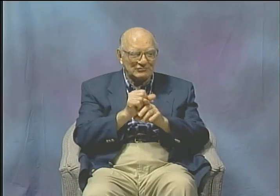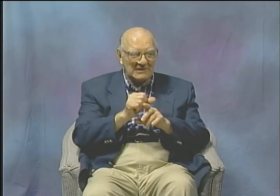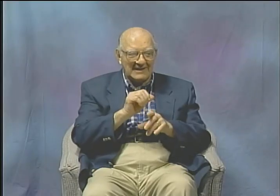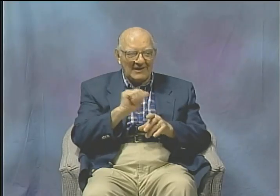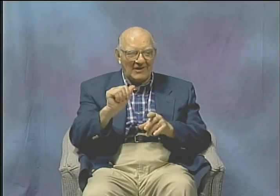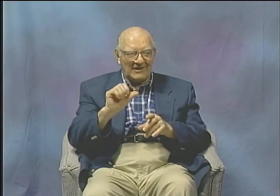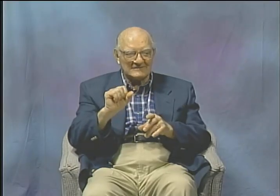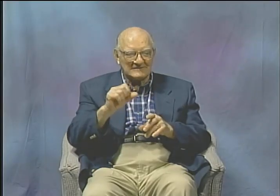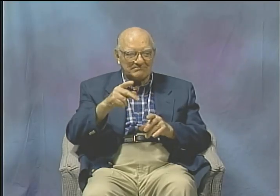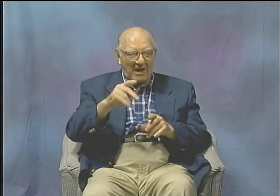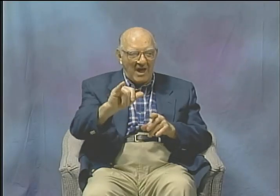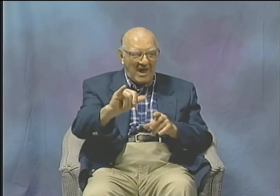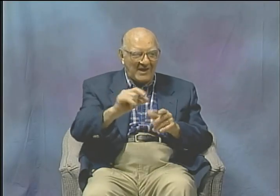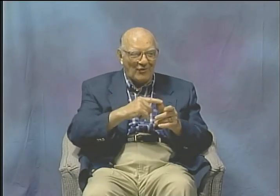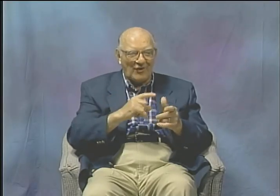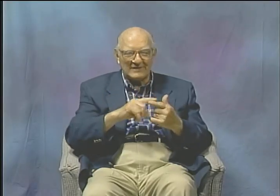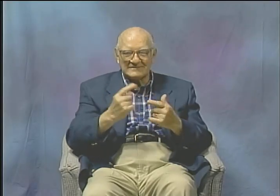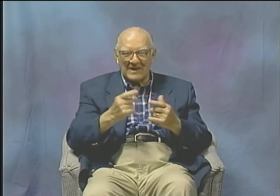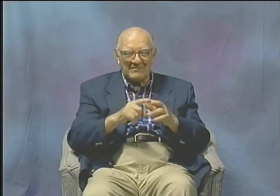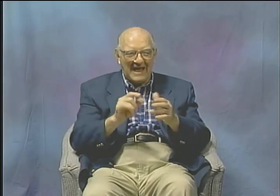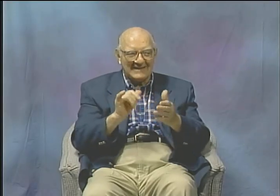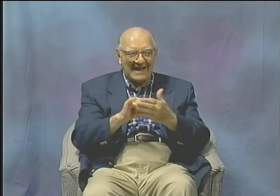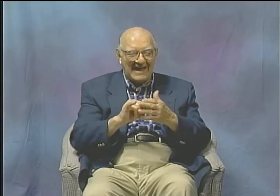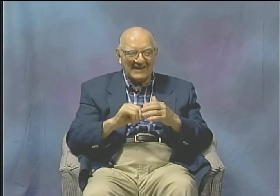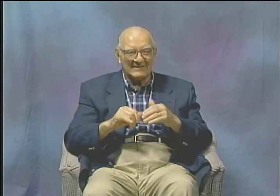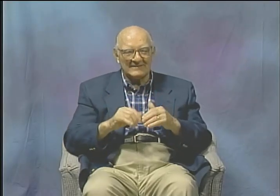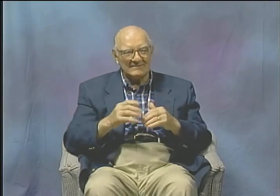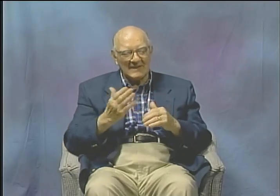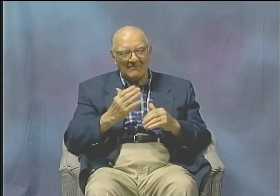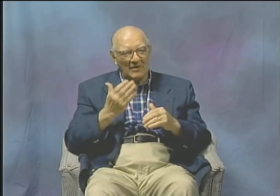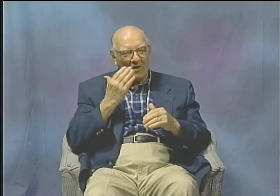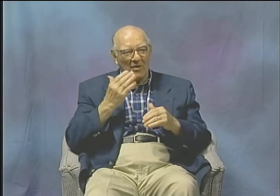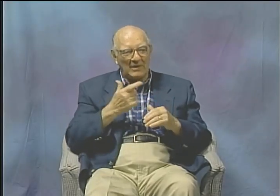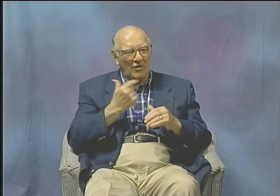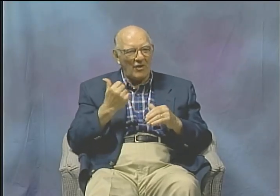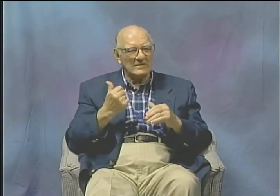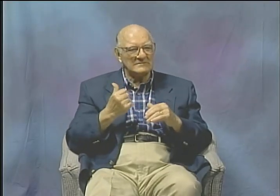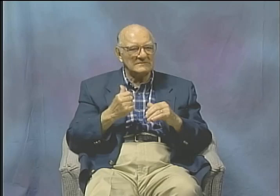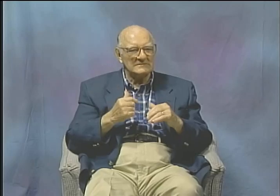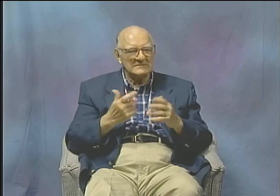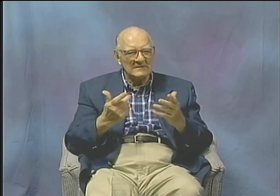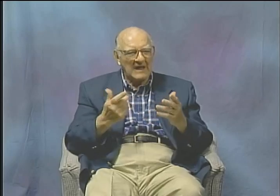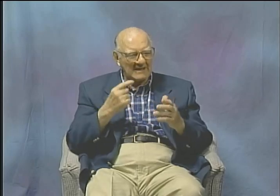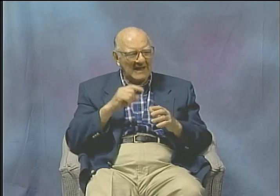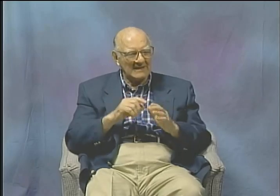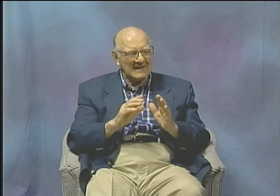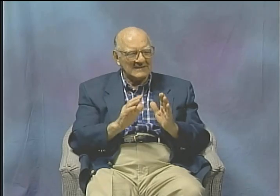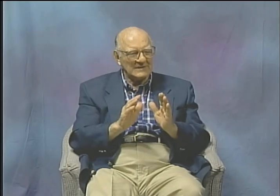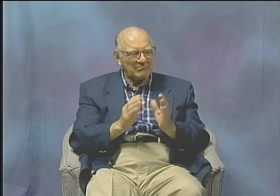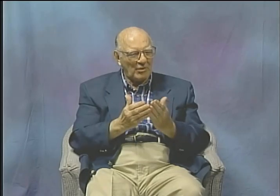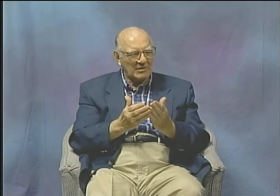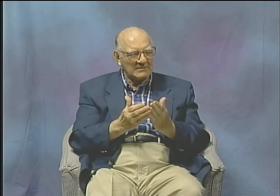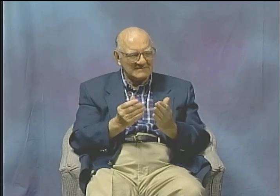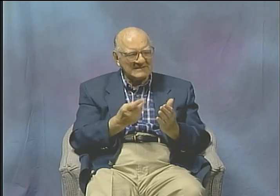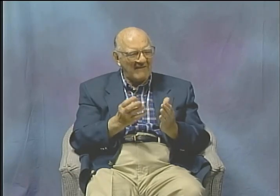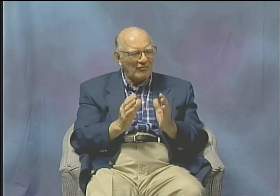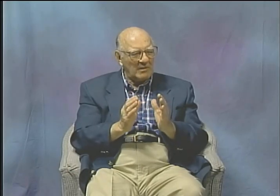capturing a spy or something like that. Never know, because there's a book, several